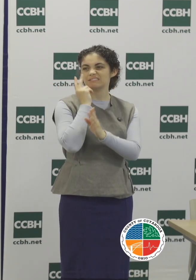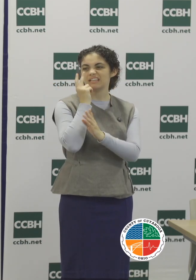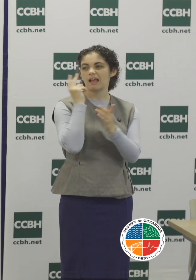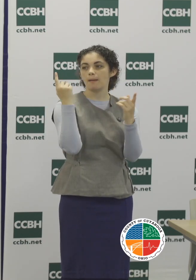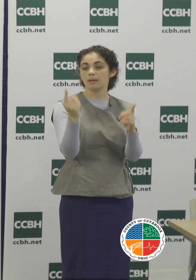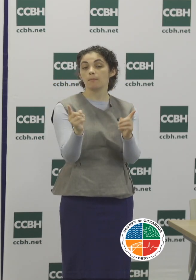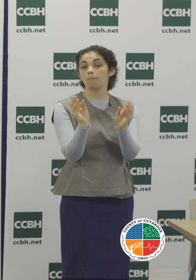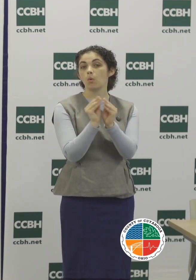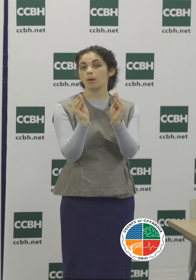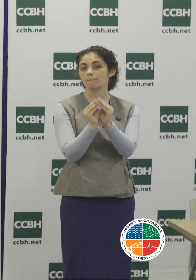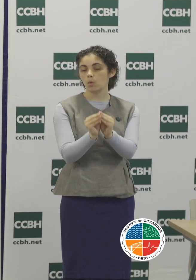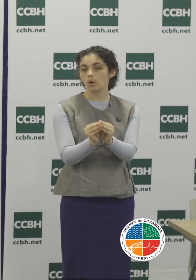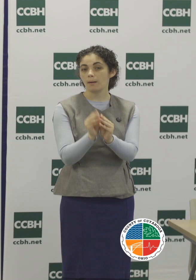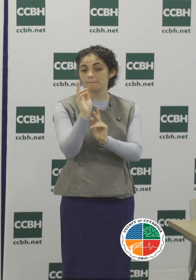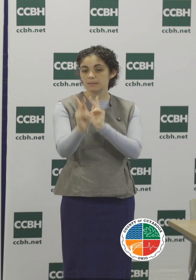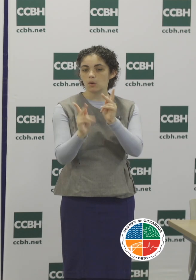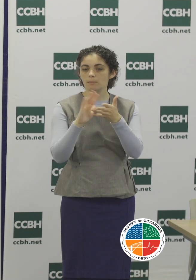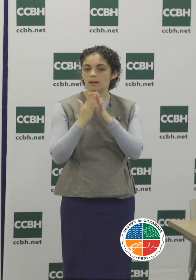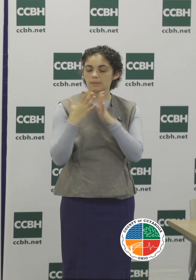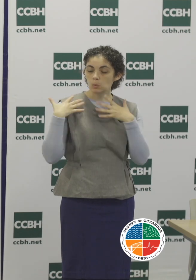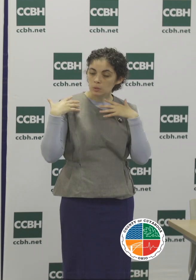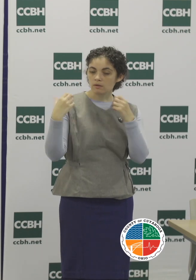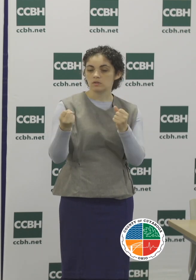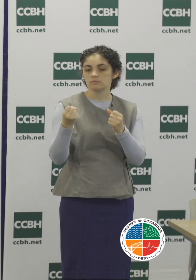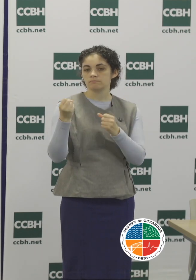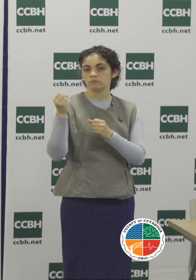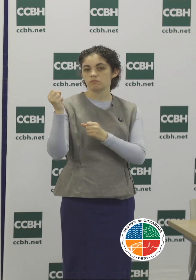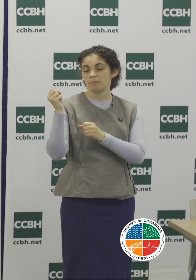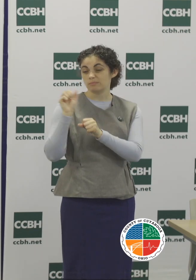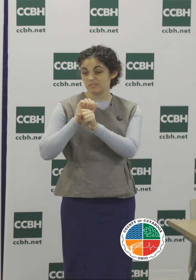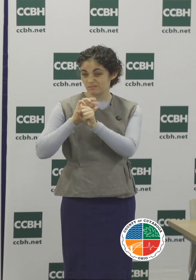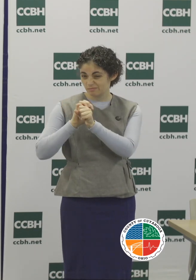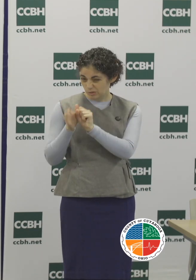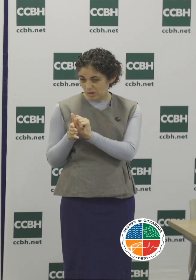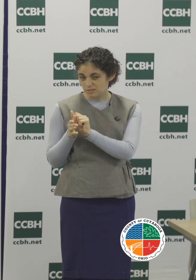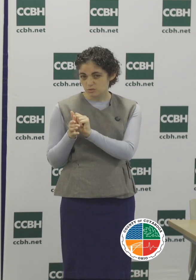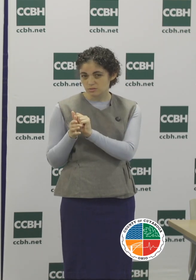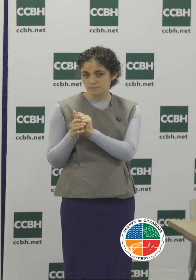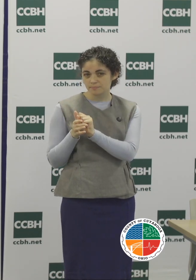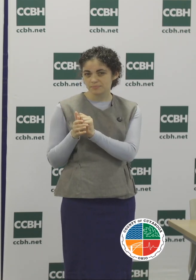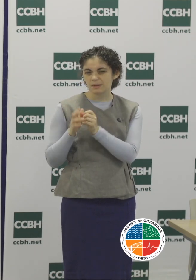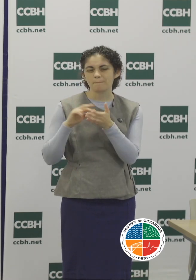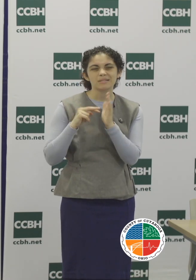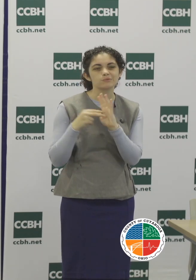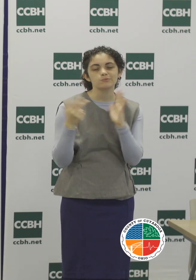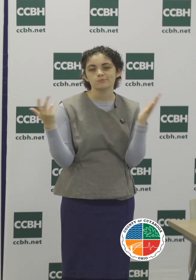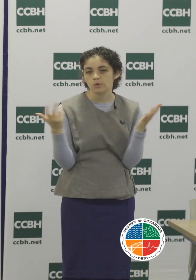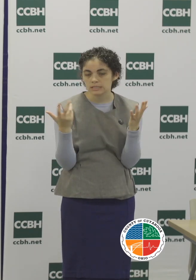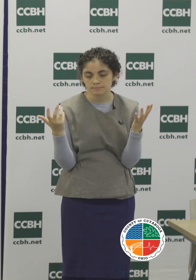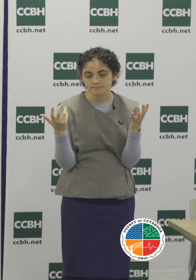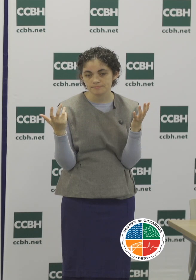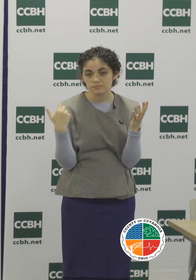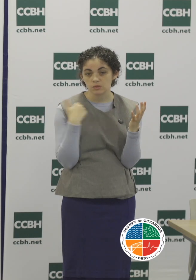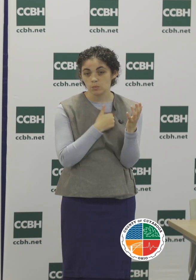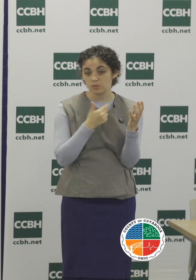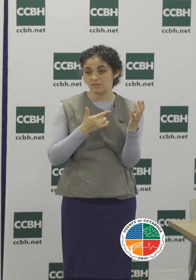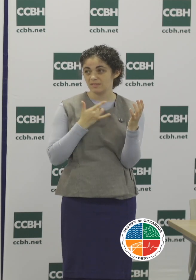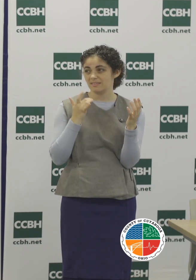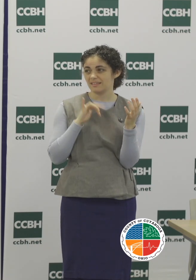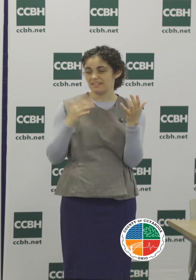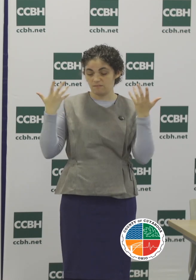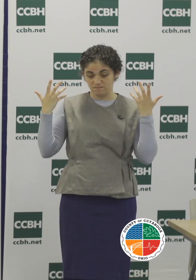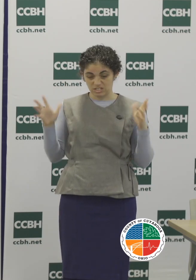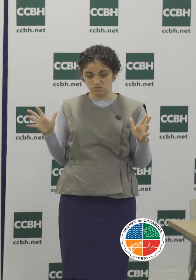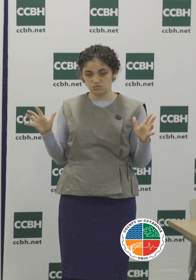that more and more people are recovering from infection, but what all that means is that we think that they are through